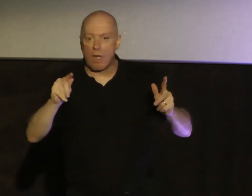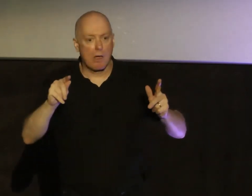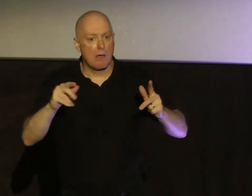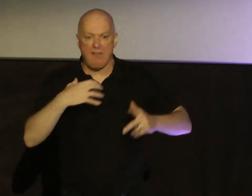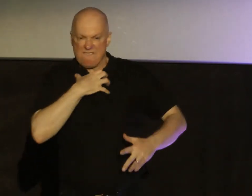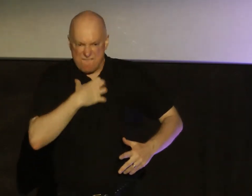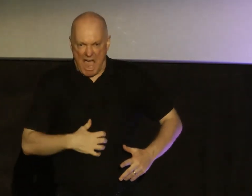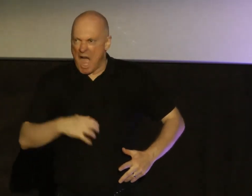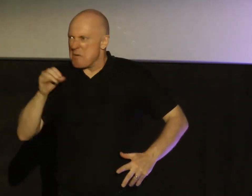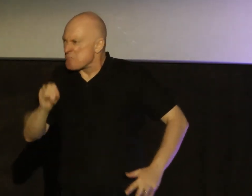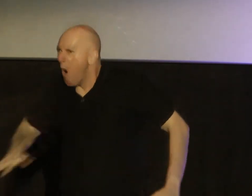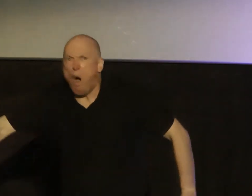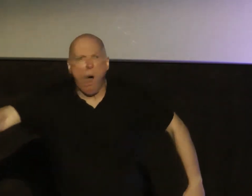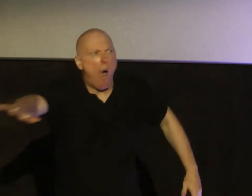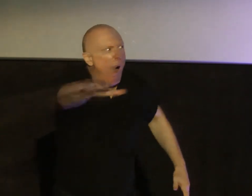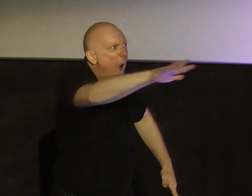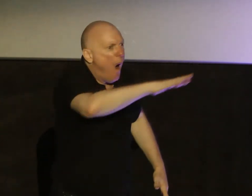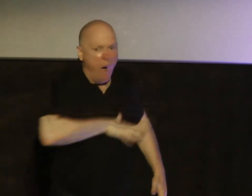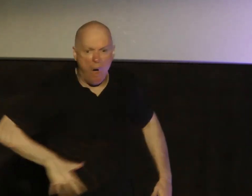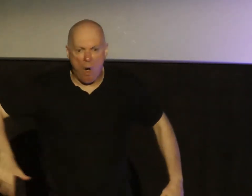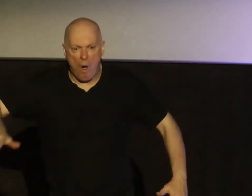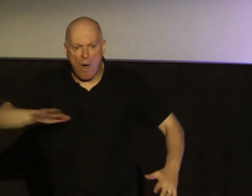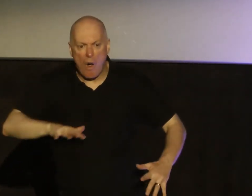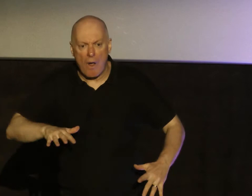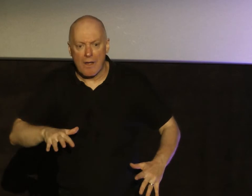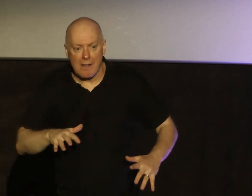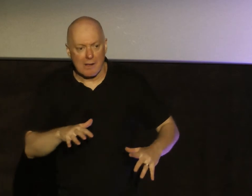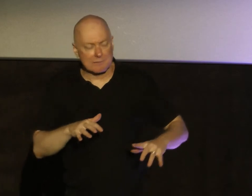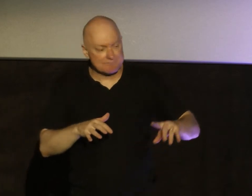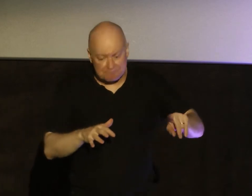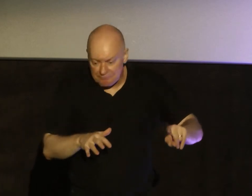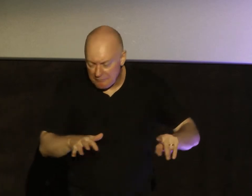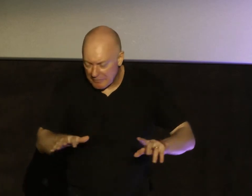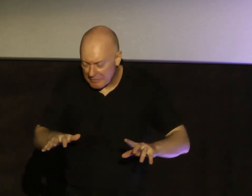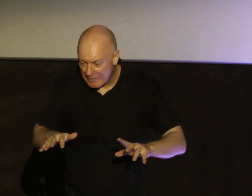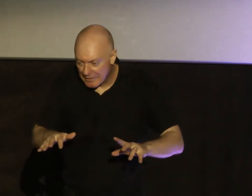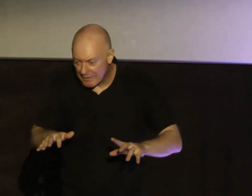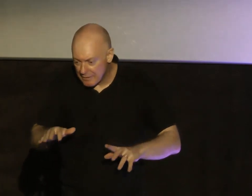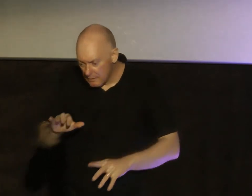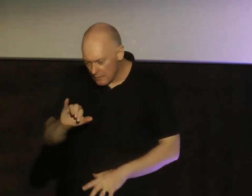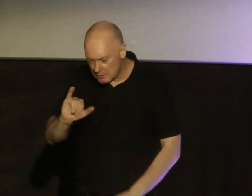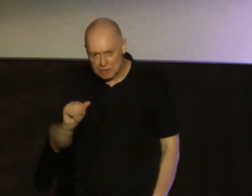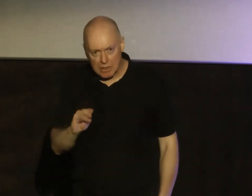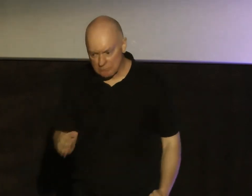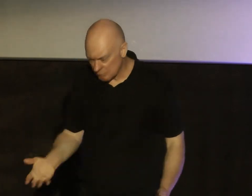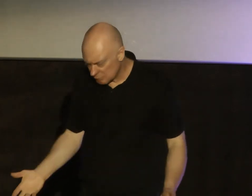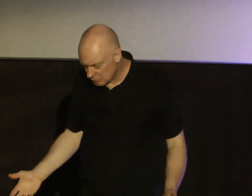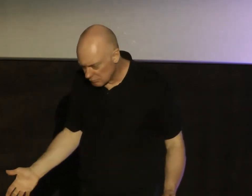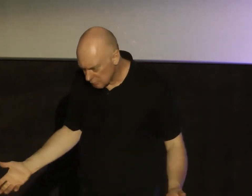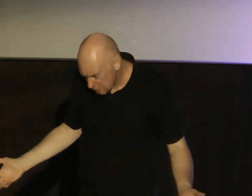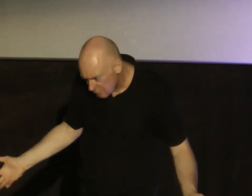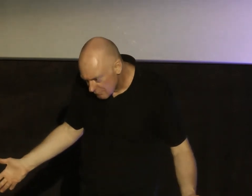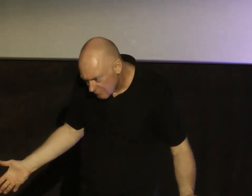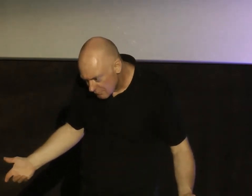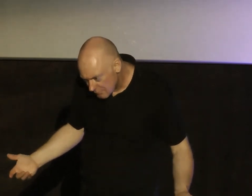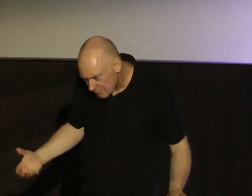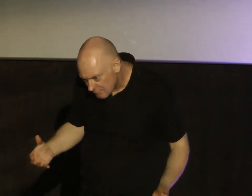to Canaan, where Jacob and Joseph's brothers are. And Jacob is like, we're running out of food